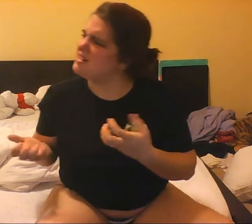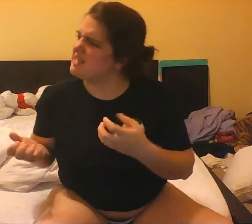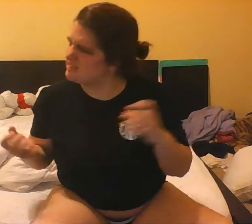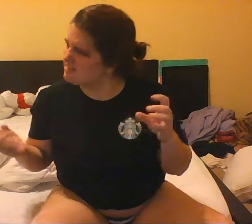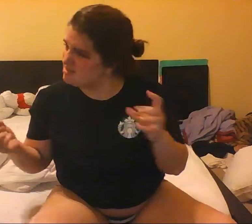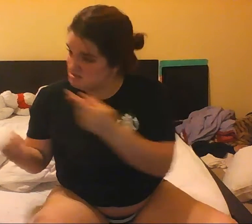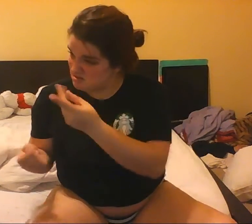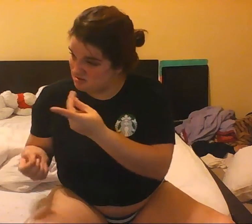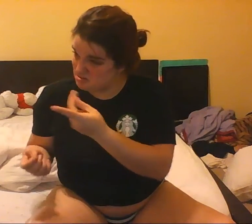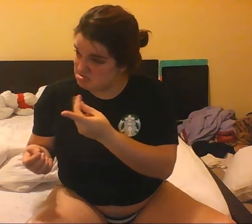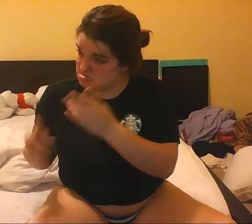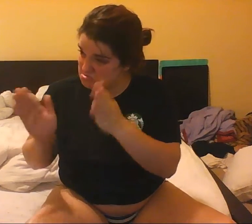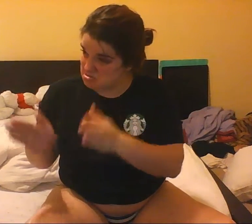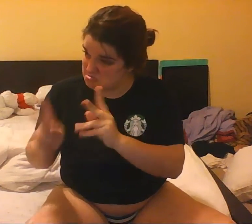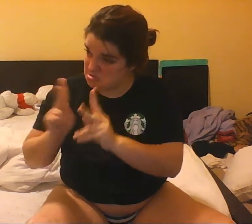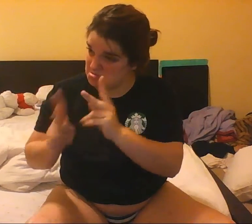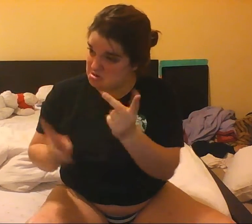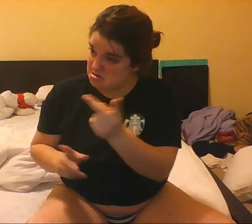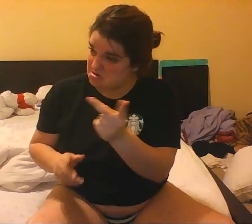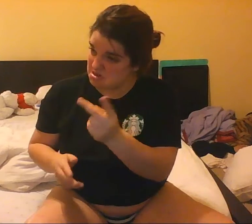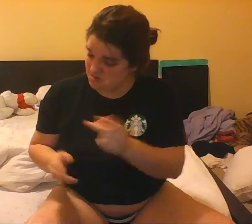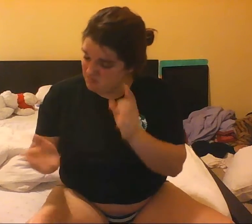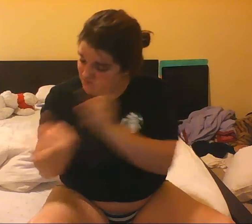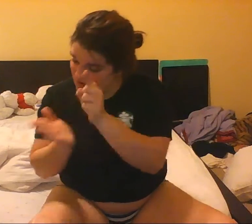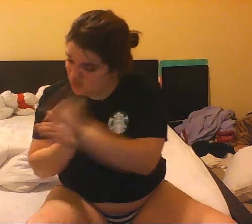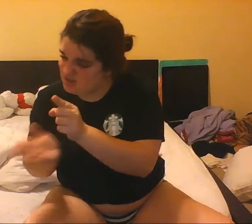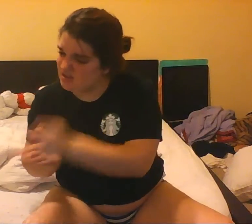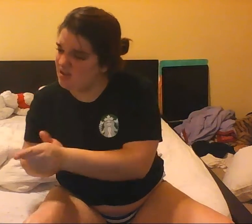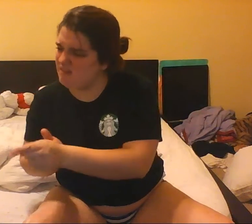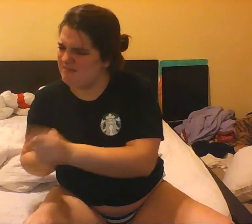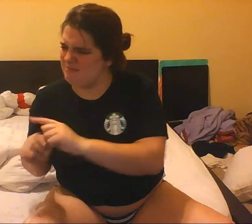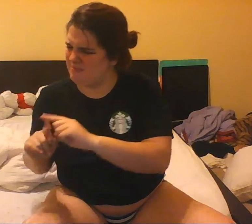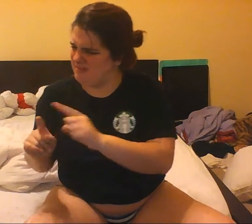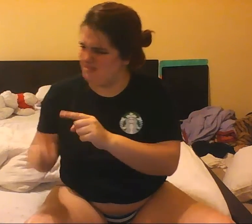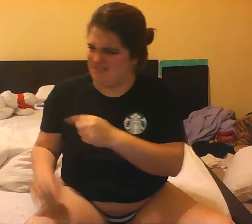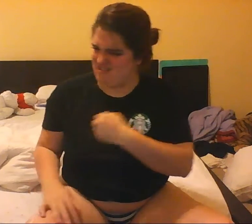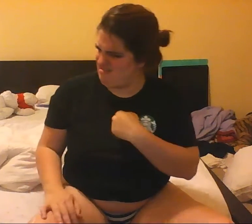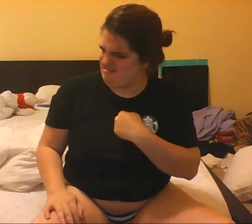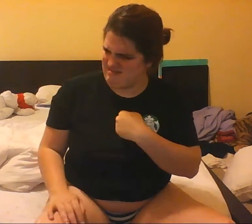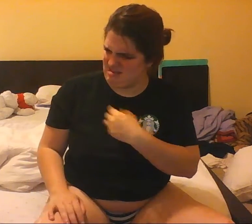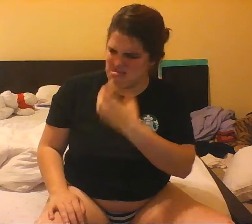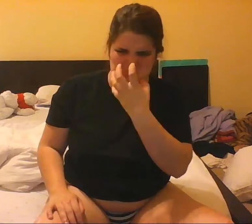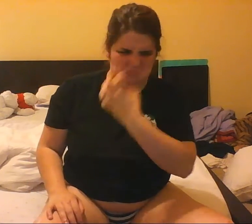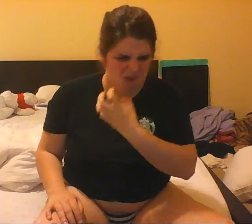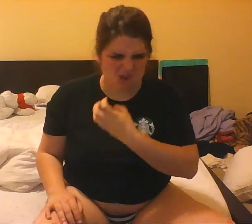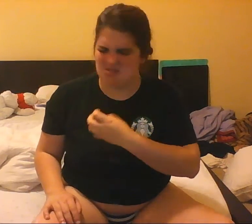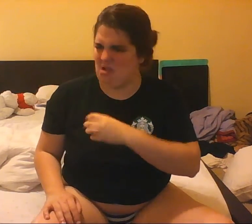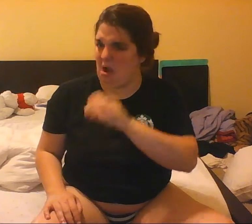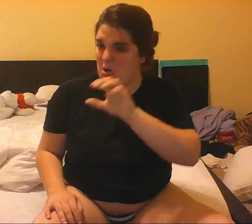get behind it. I was so furious that Chris Pratt's character had done this thing. Okay, so for those who haven't seen it, break down what happened.